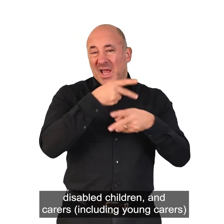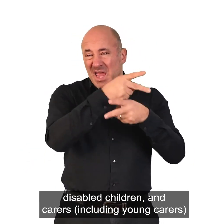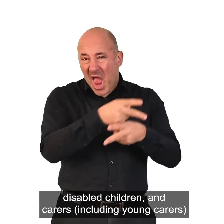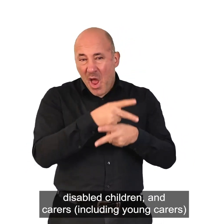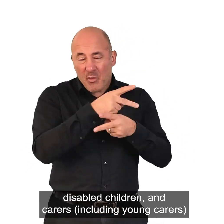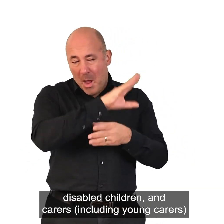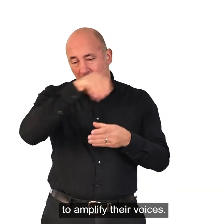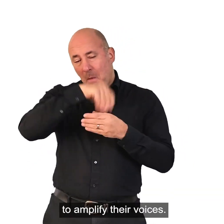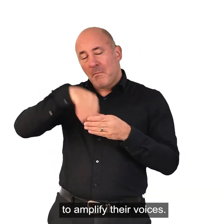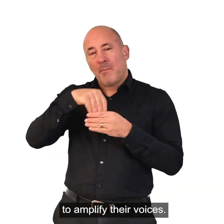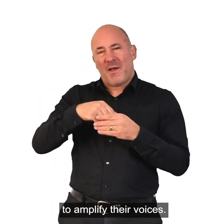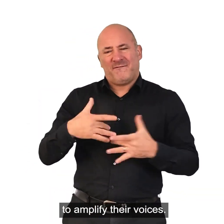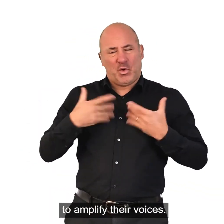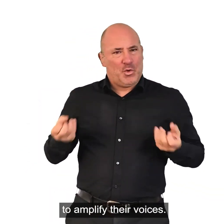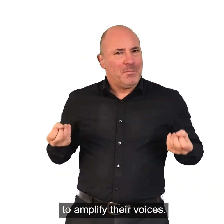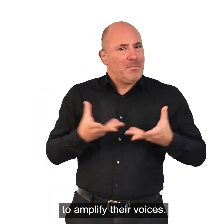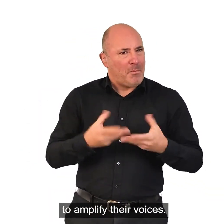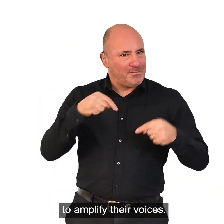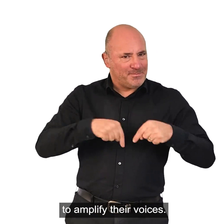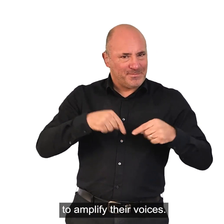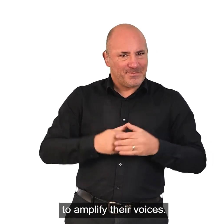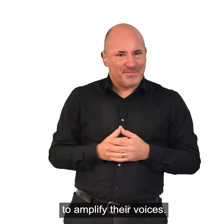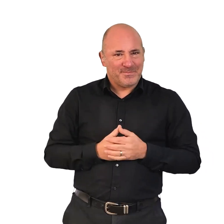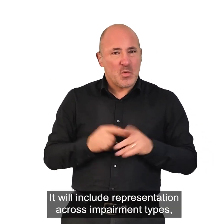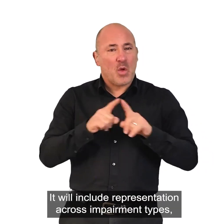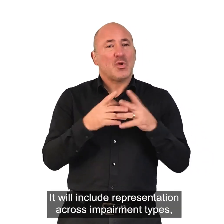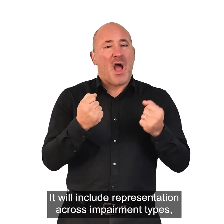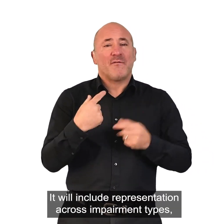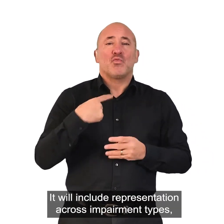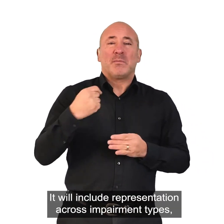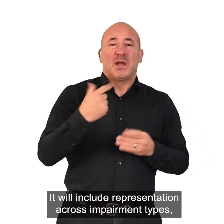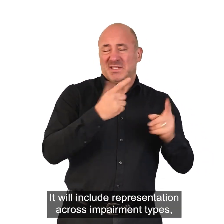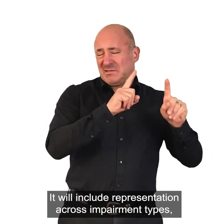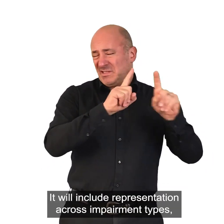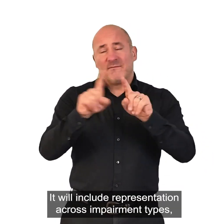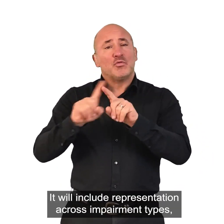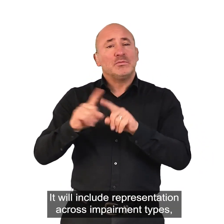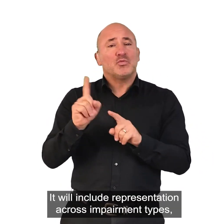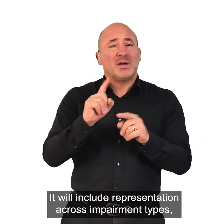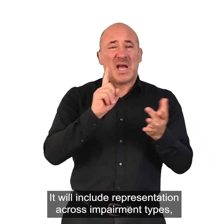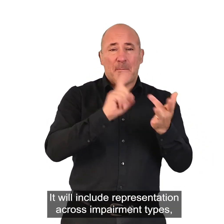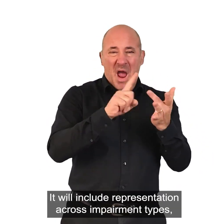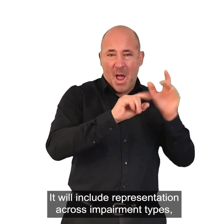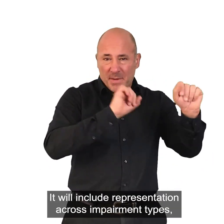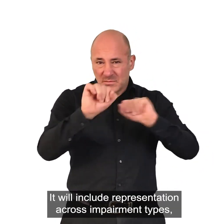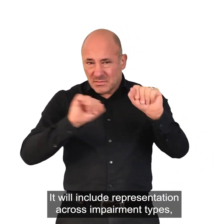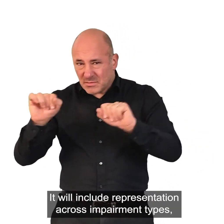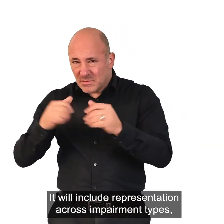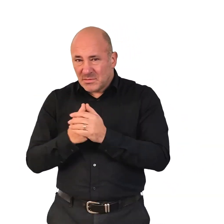carers, to amplify their voices. It will include representation across impairment types and